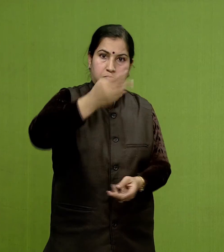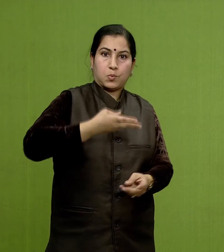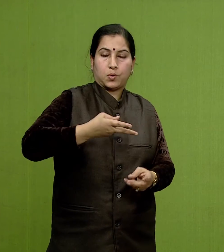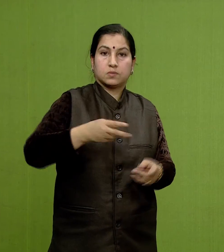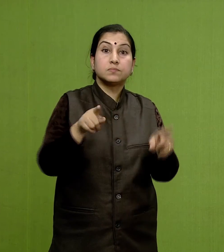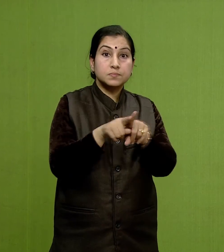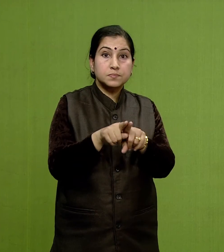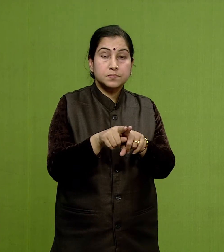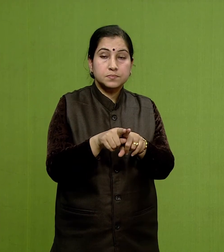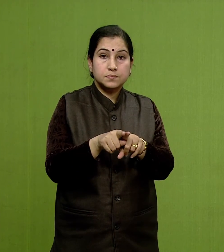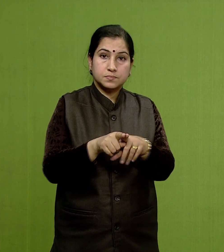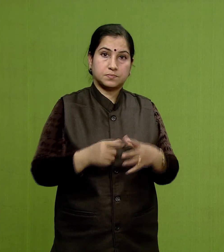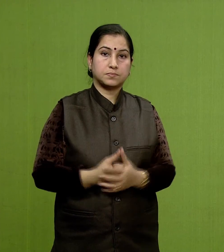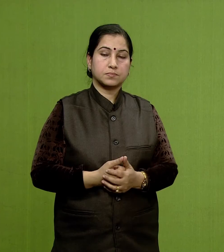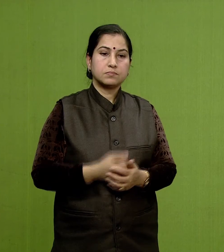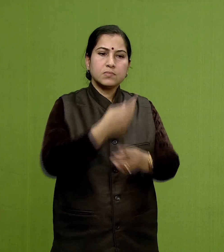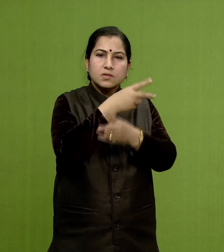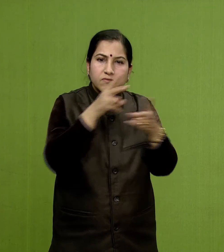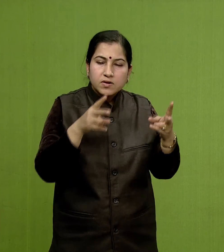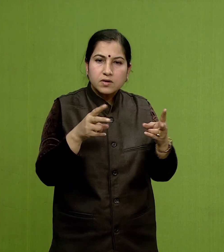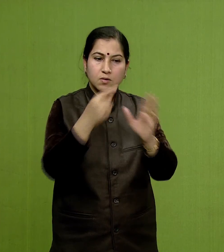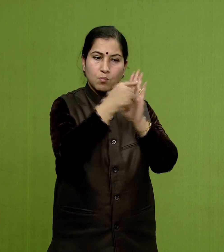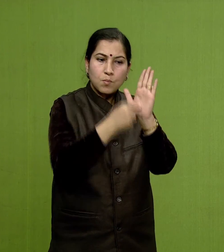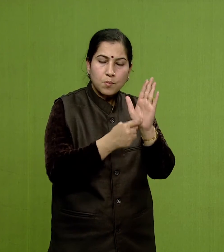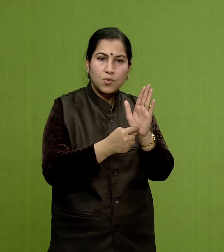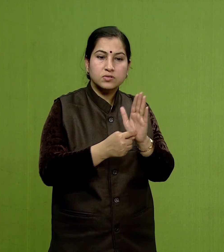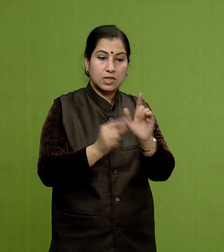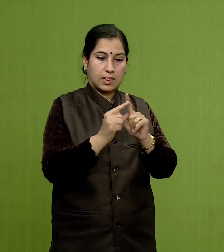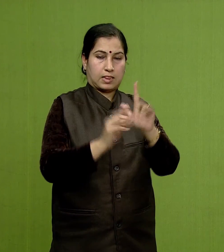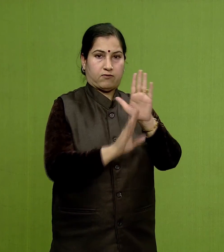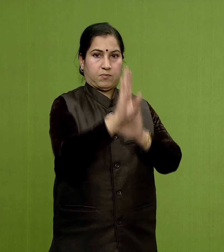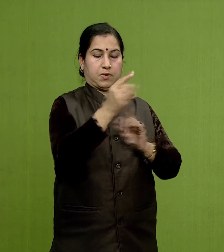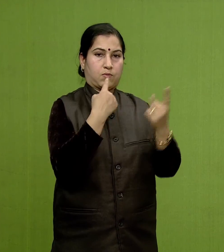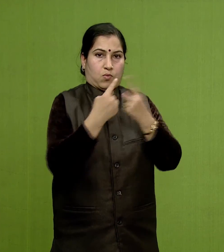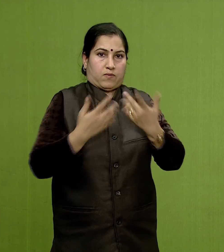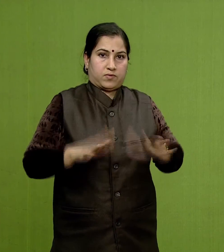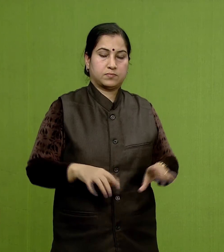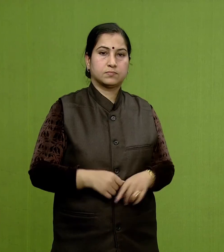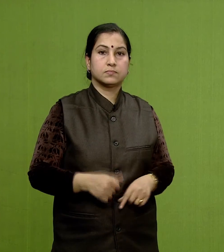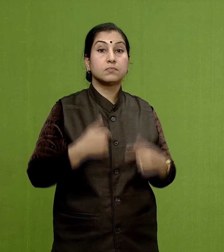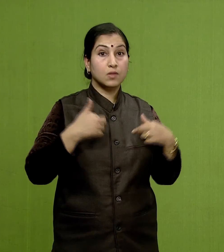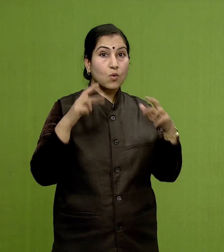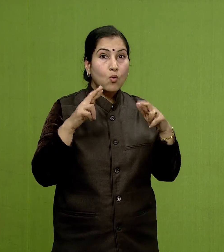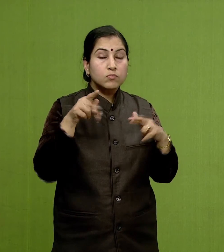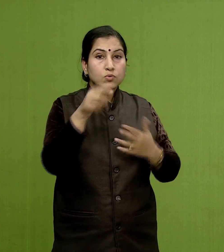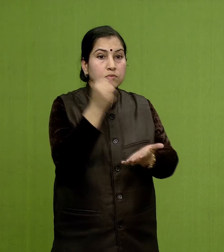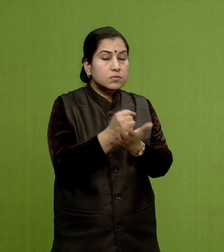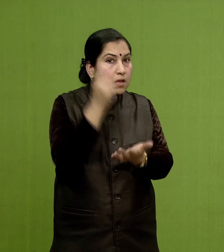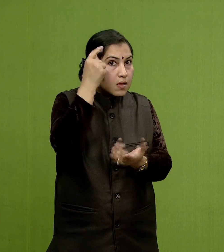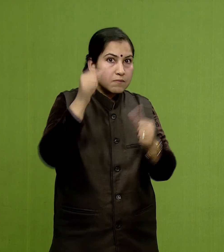also about various principles of development. I hope you must have understood this